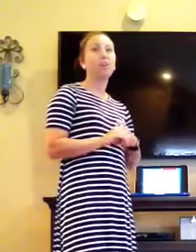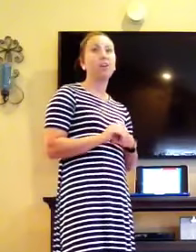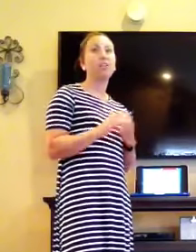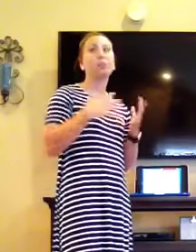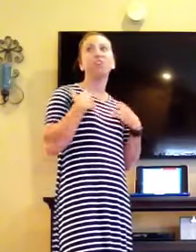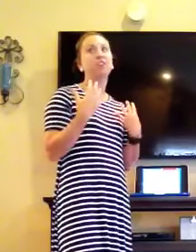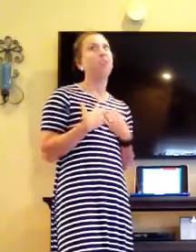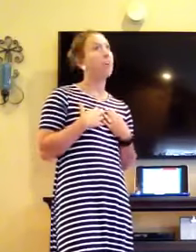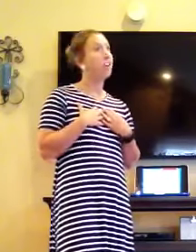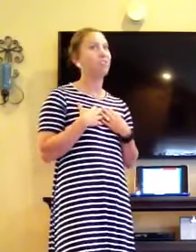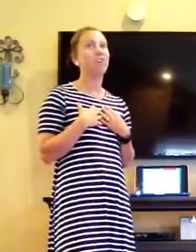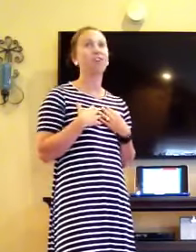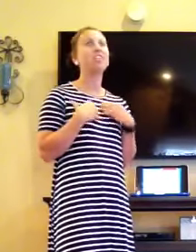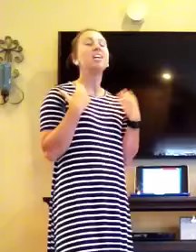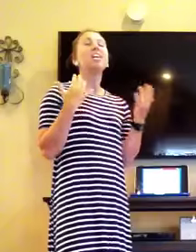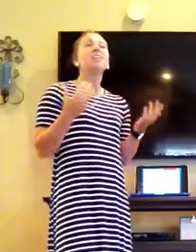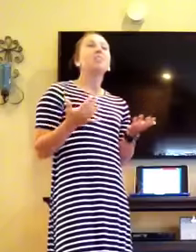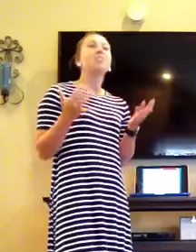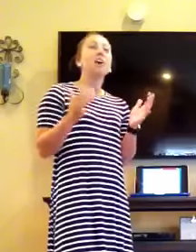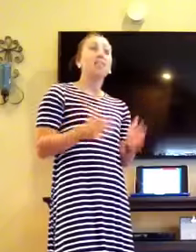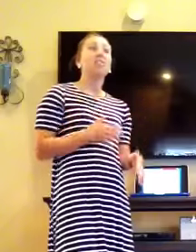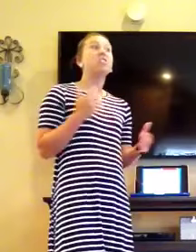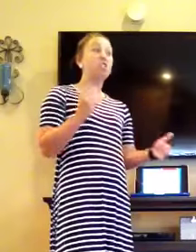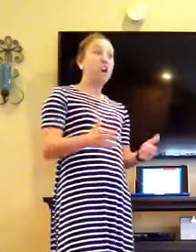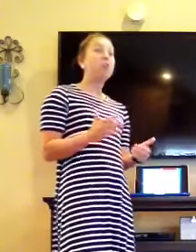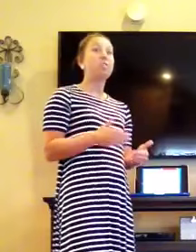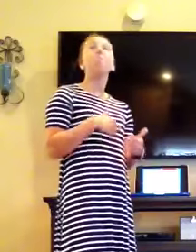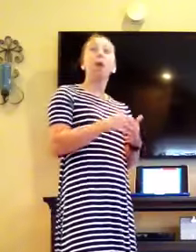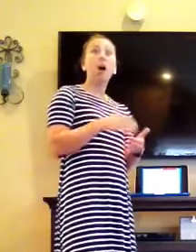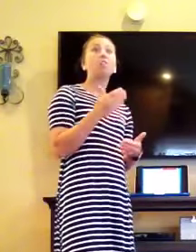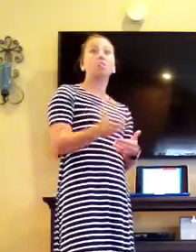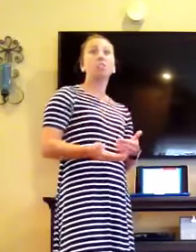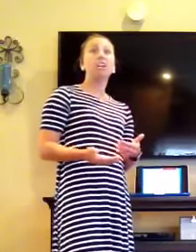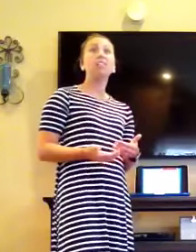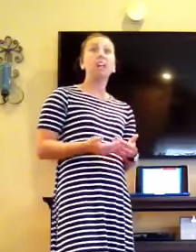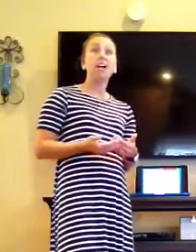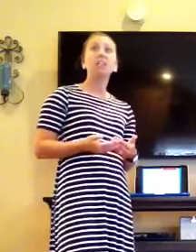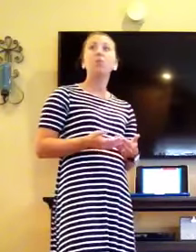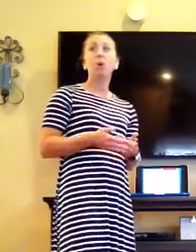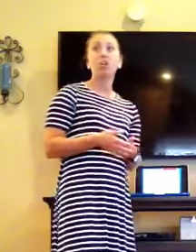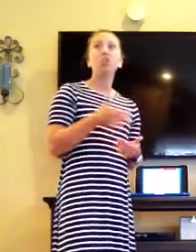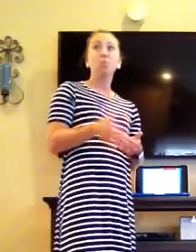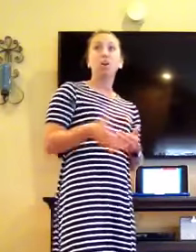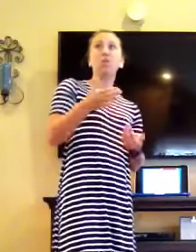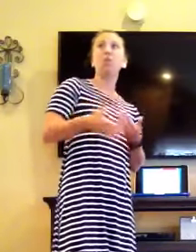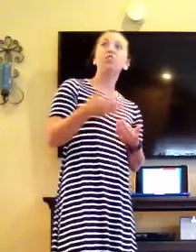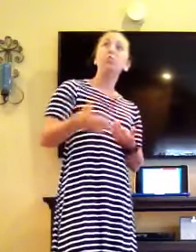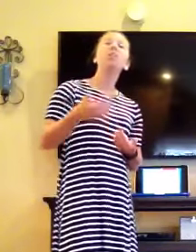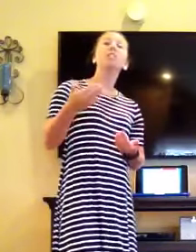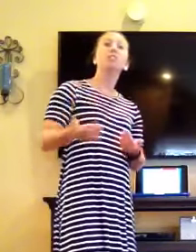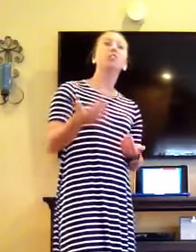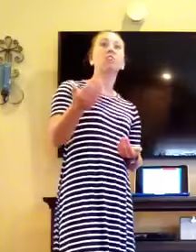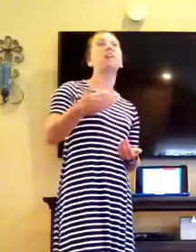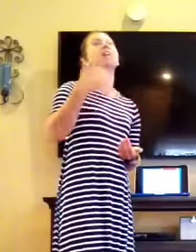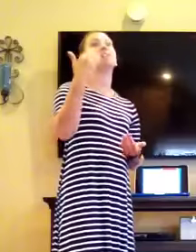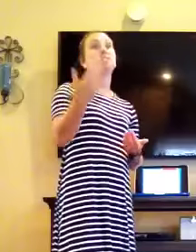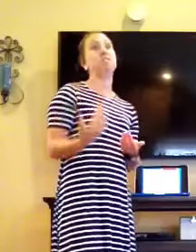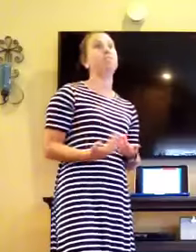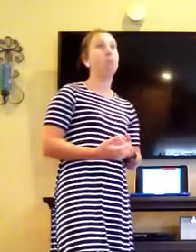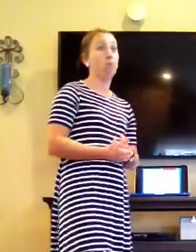front, especially for kindergarten. You have to show them, model exactly what you want and what you want it to look like as the ending